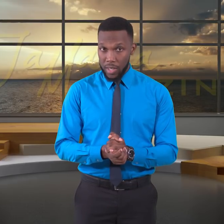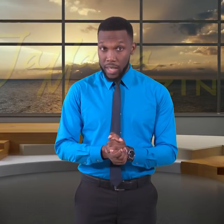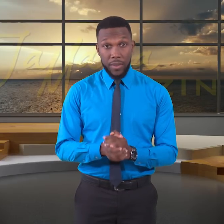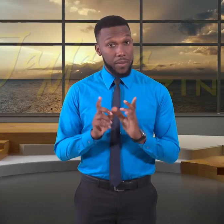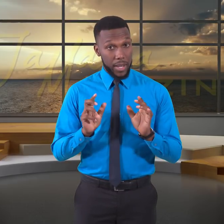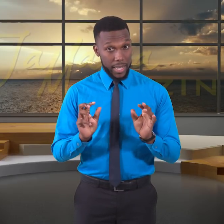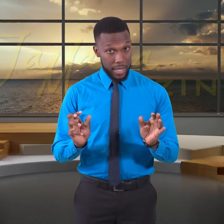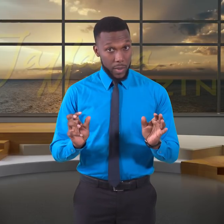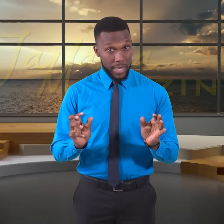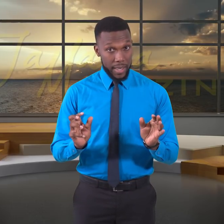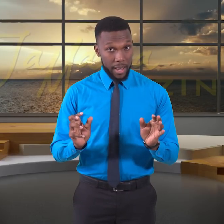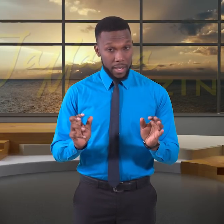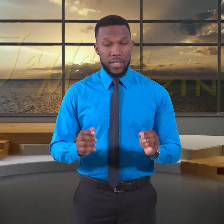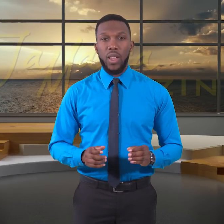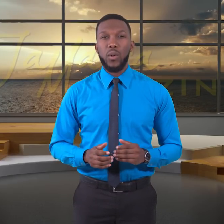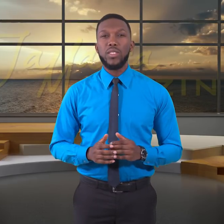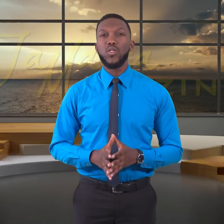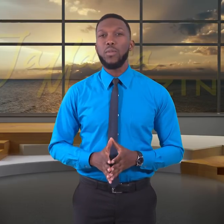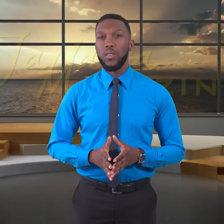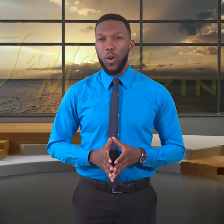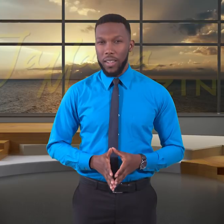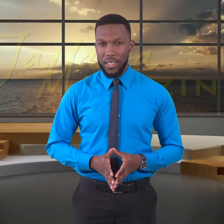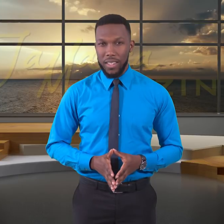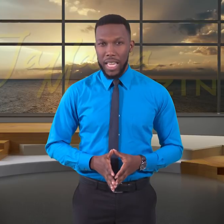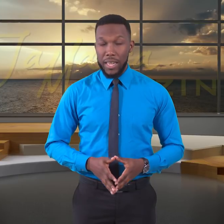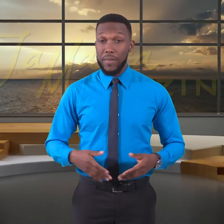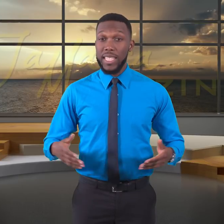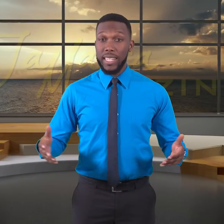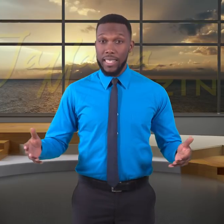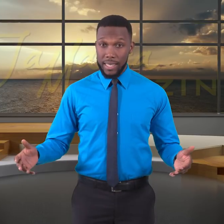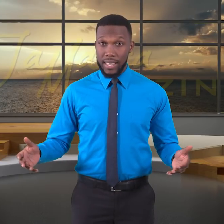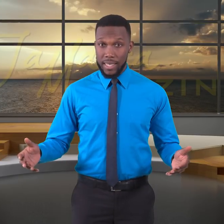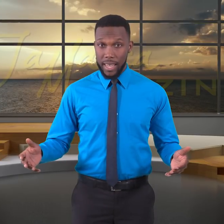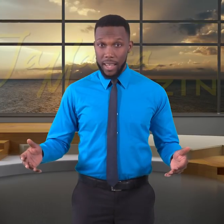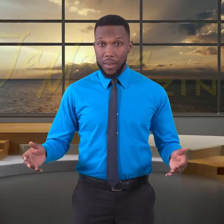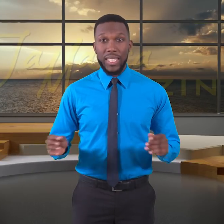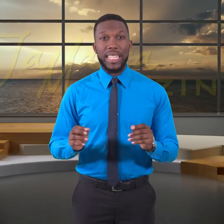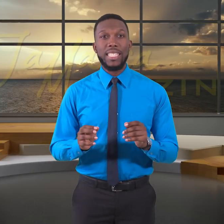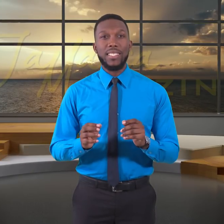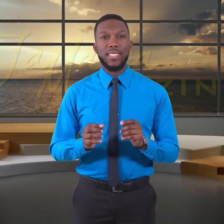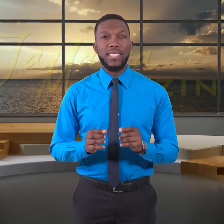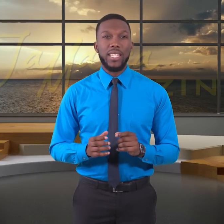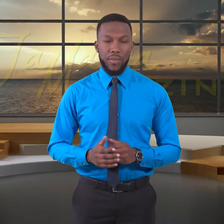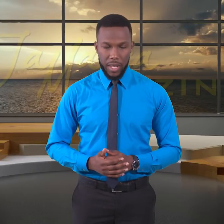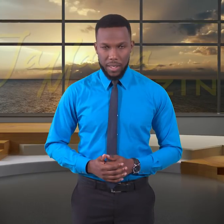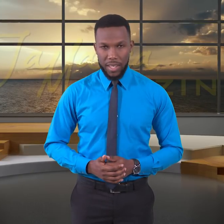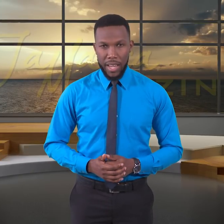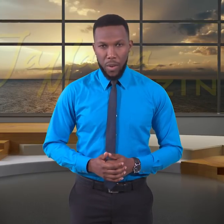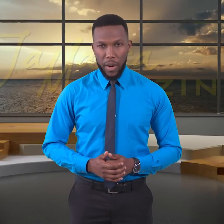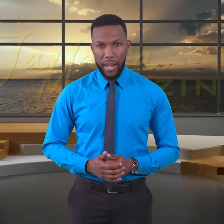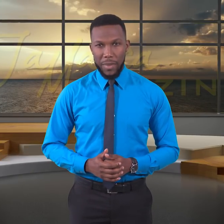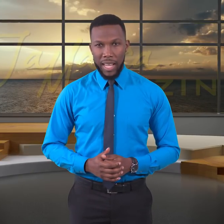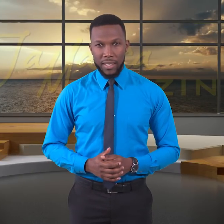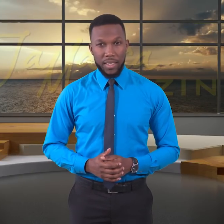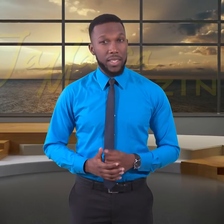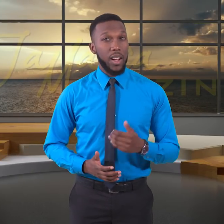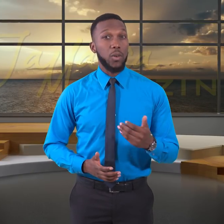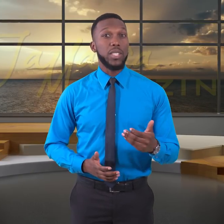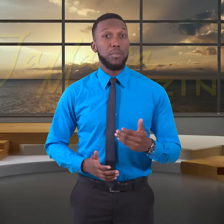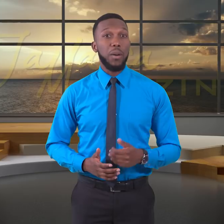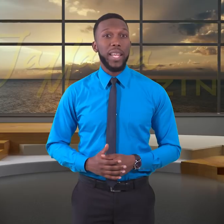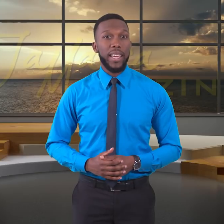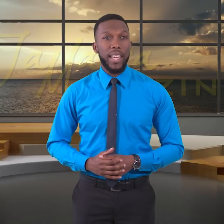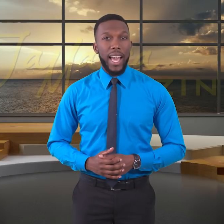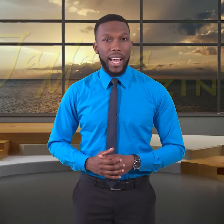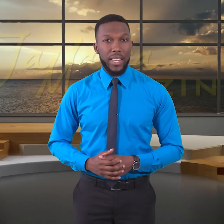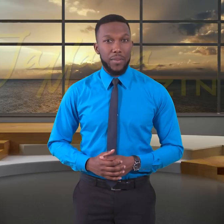hand washing for at least 20 seconds with soap and water. Physical distancing of at least 6 feet. Wearing masks out